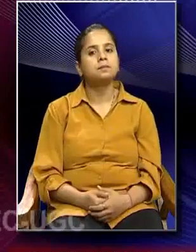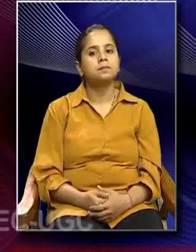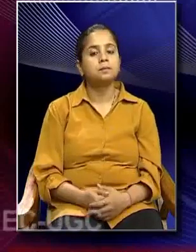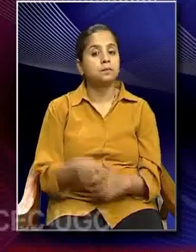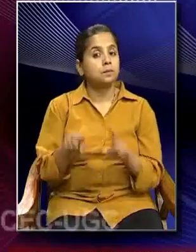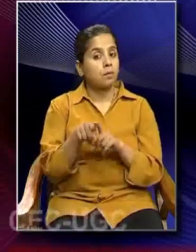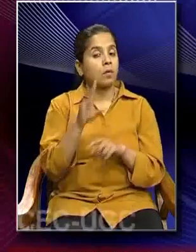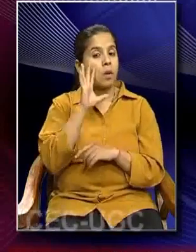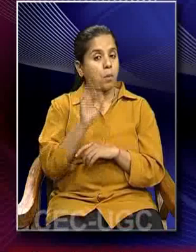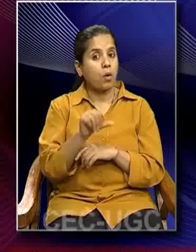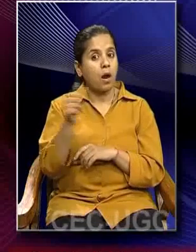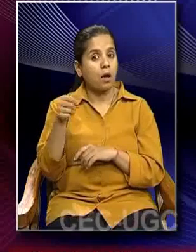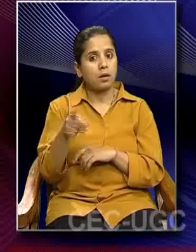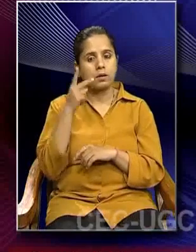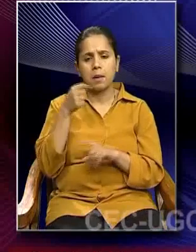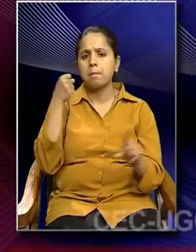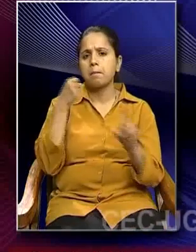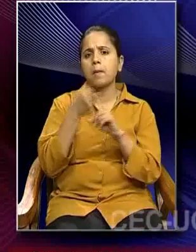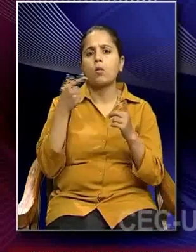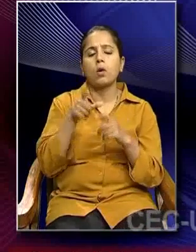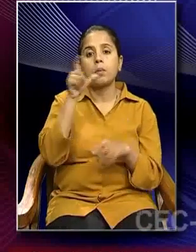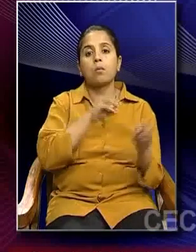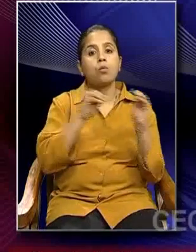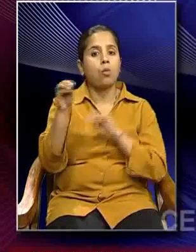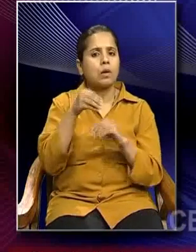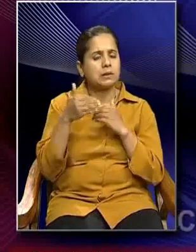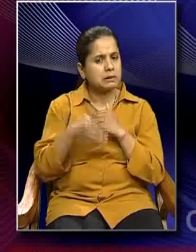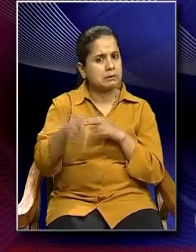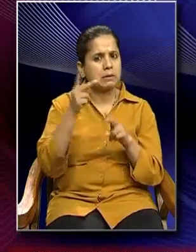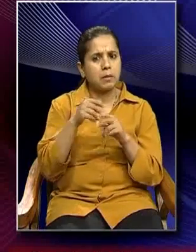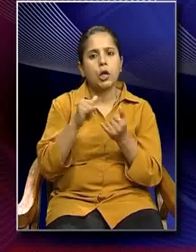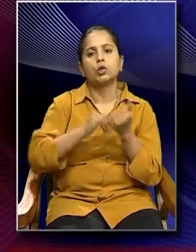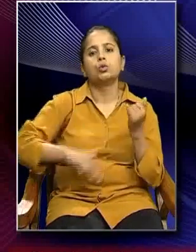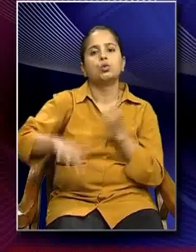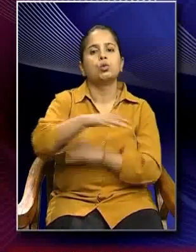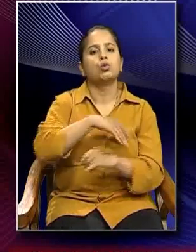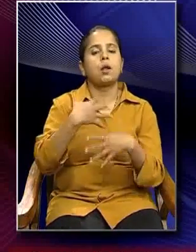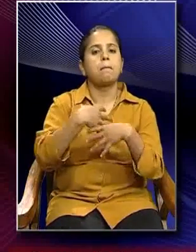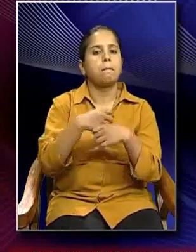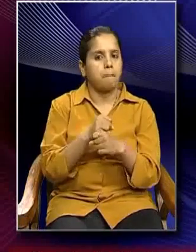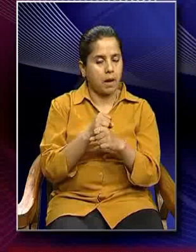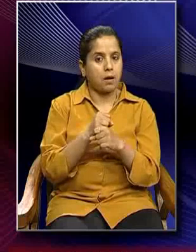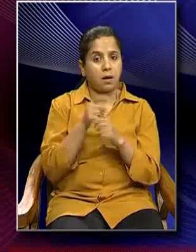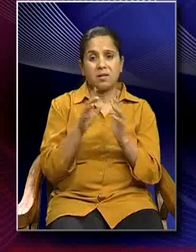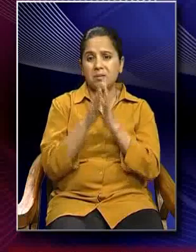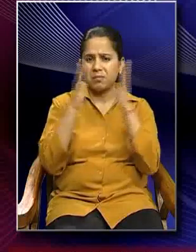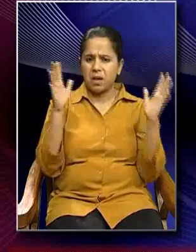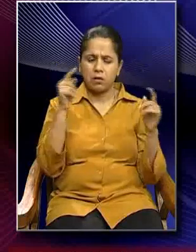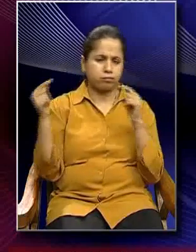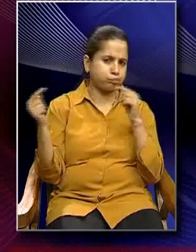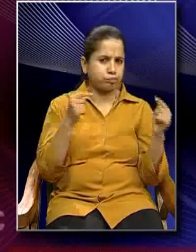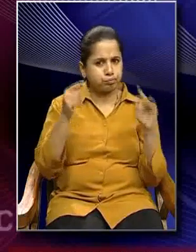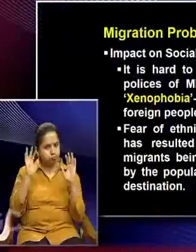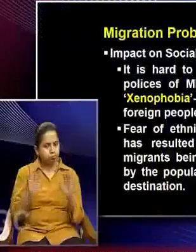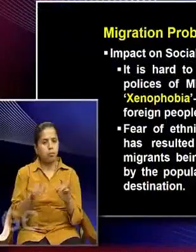And very important contested impact of migration continues to be the social composition. And there is a huge debate, often